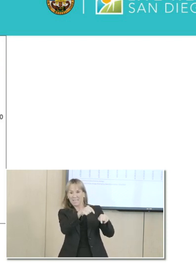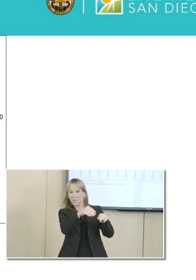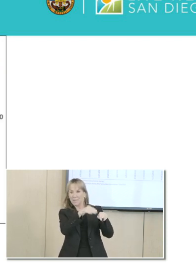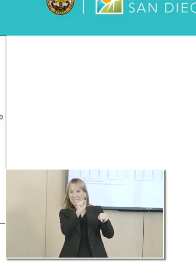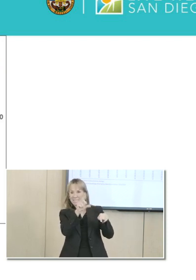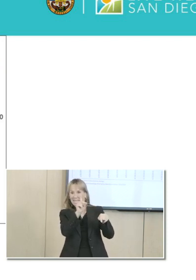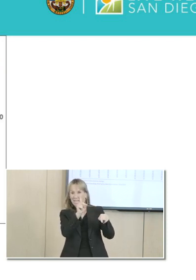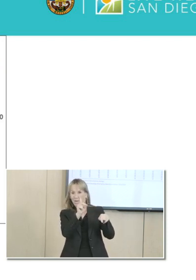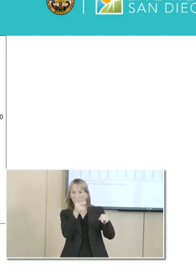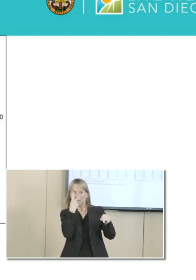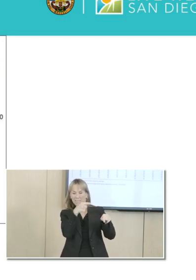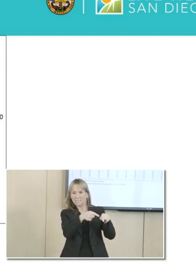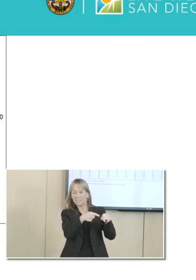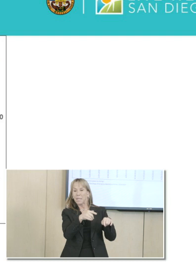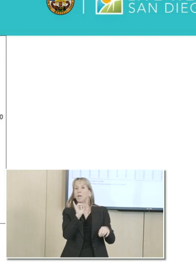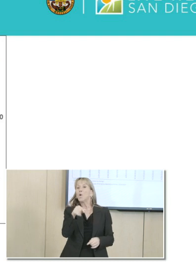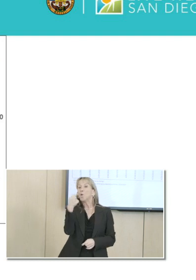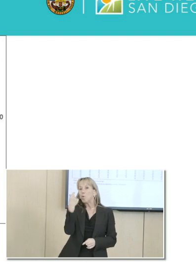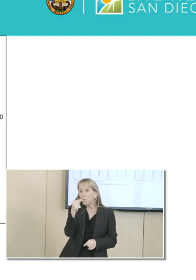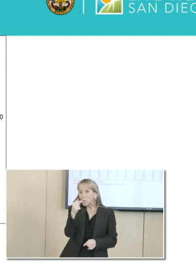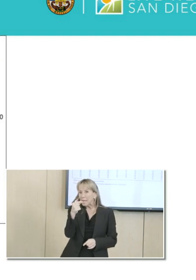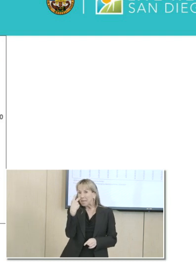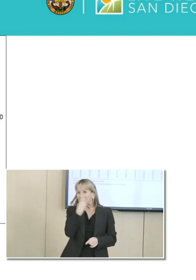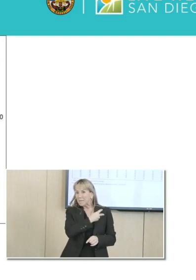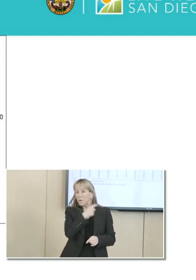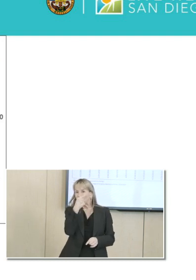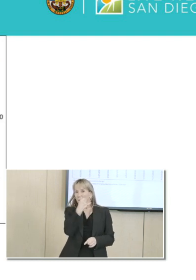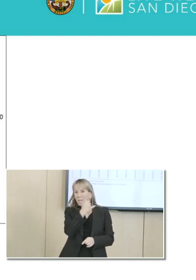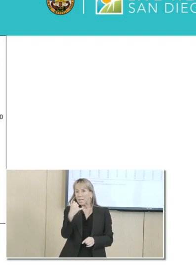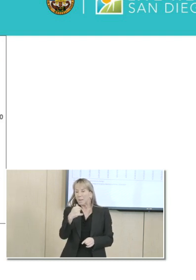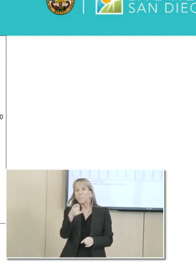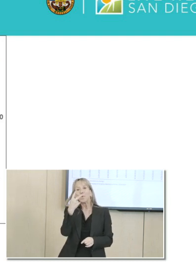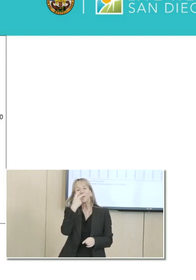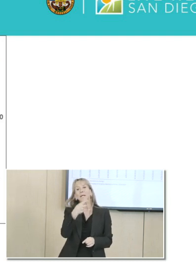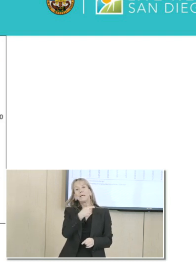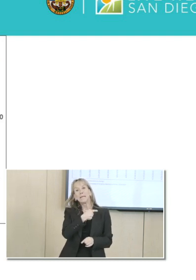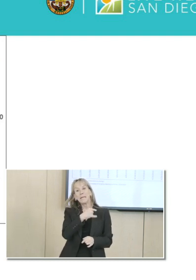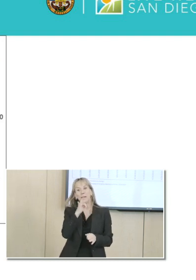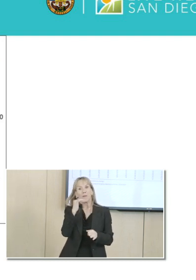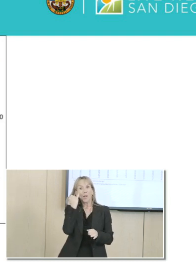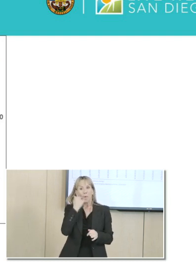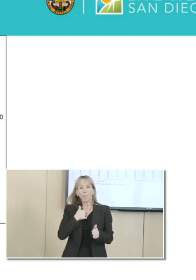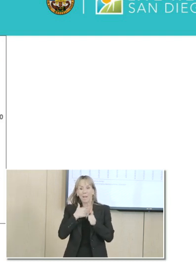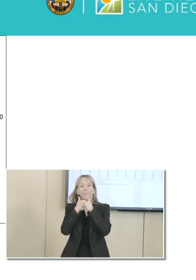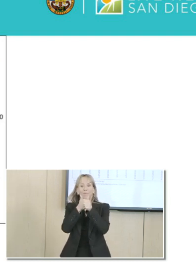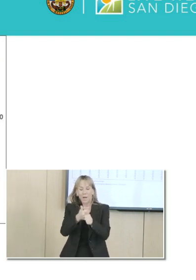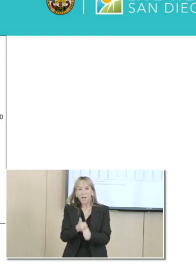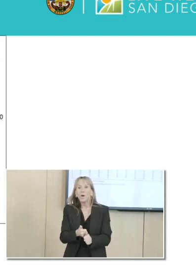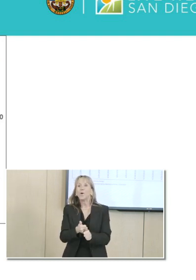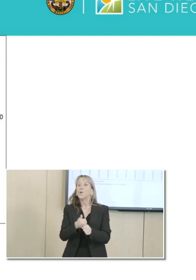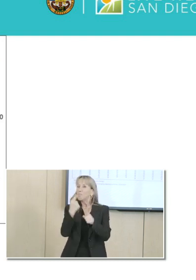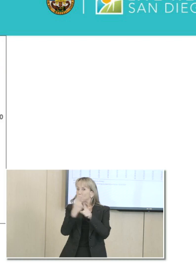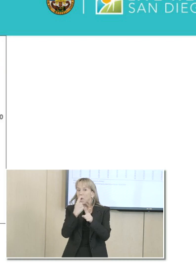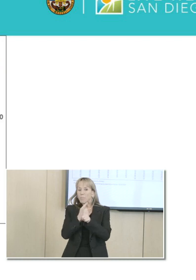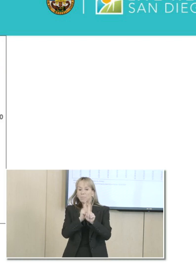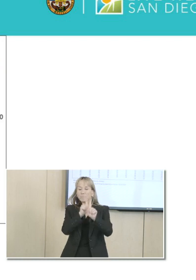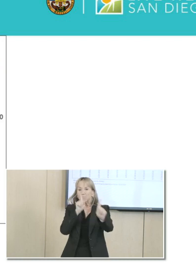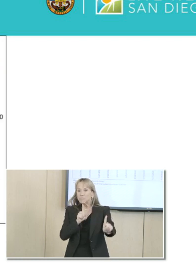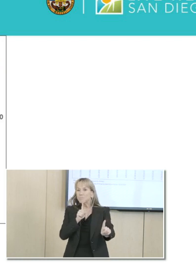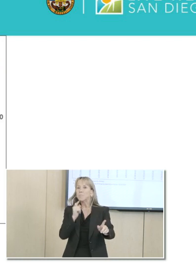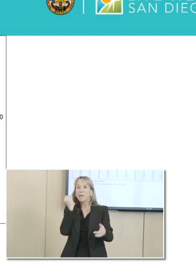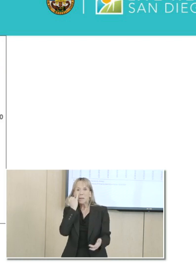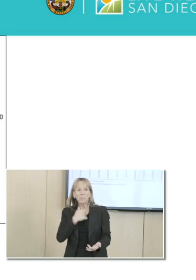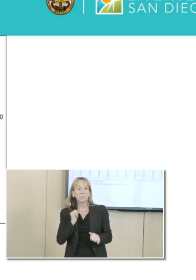the green line that's on there, if we can do the proper social distancing, staying at home, and